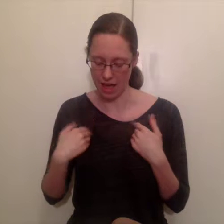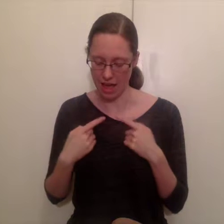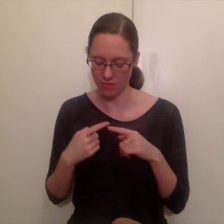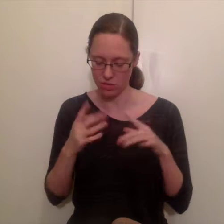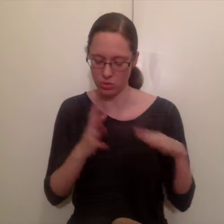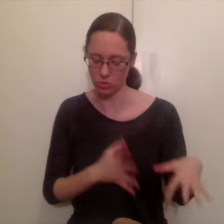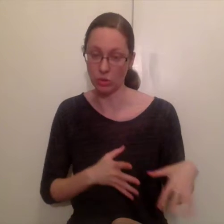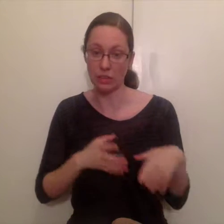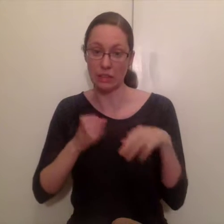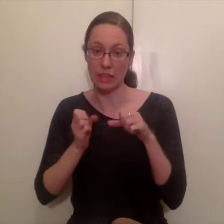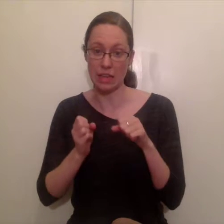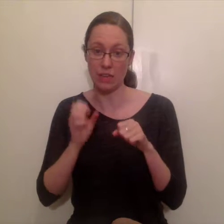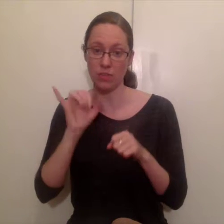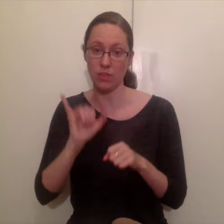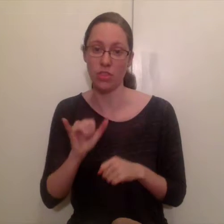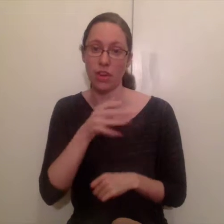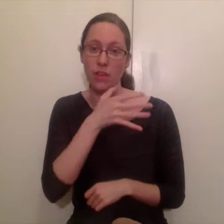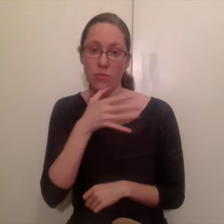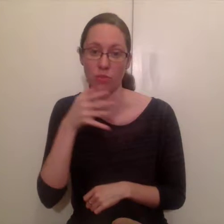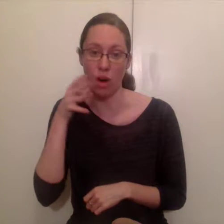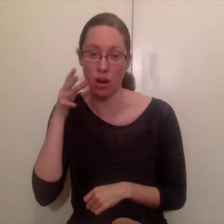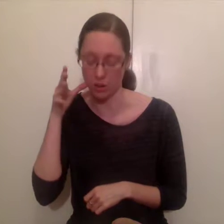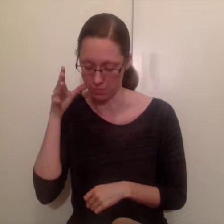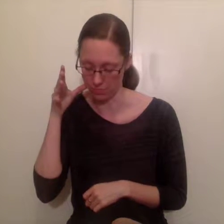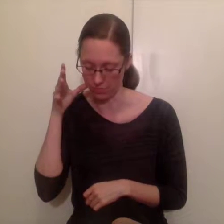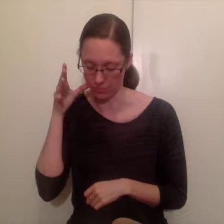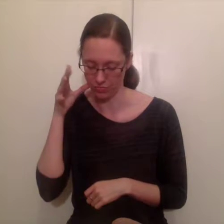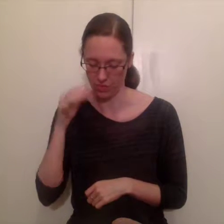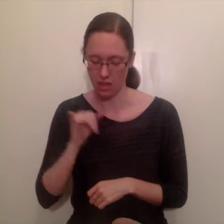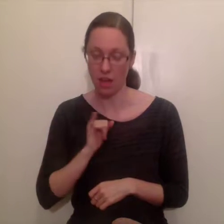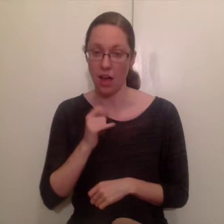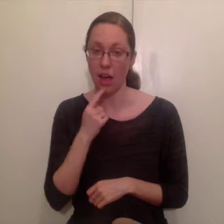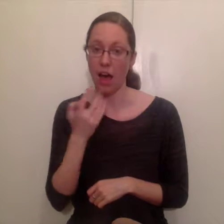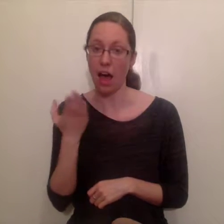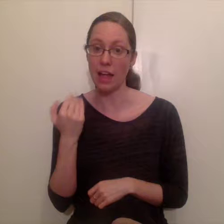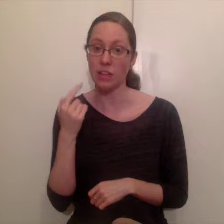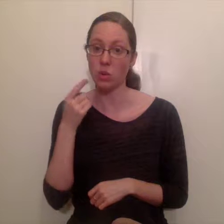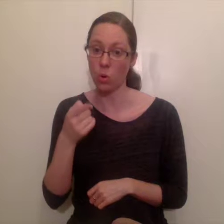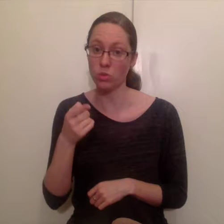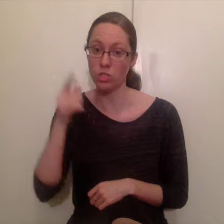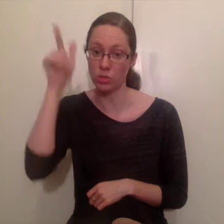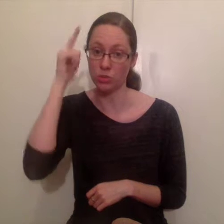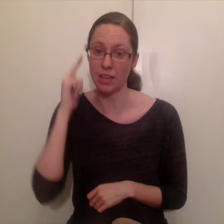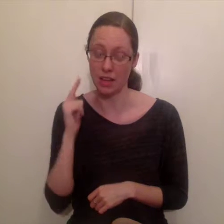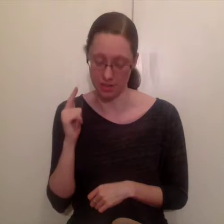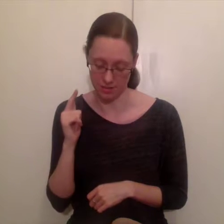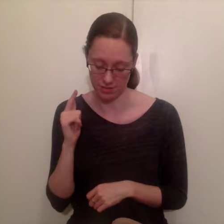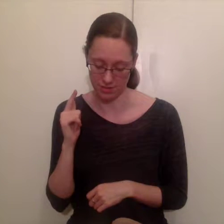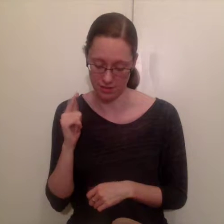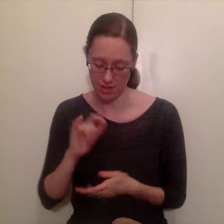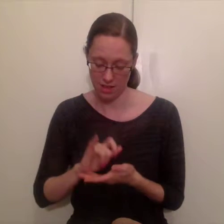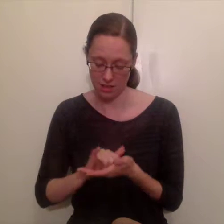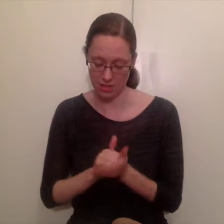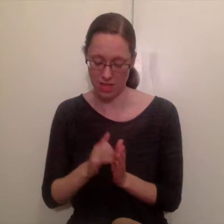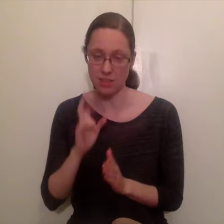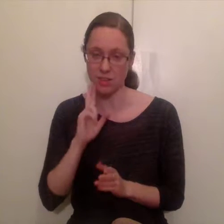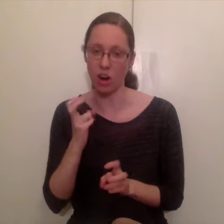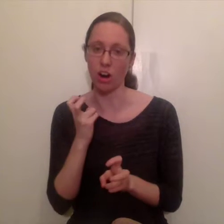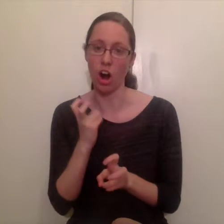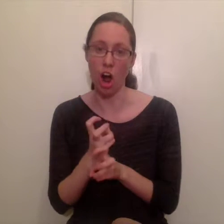have to leave the farm. I told you, Leah, these are